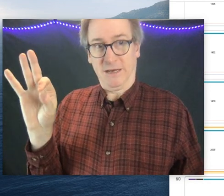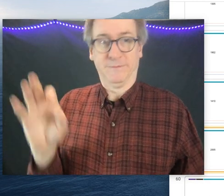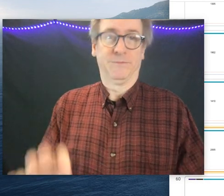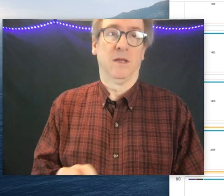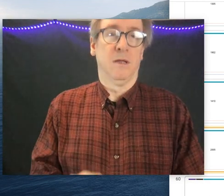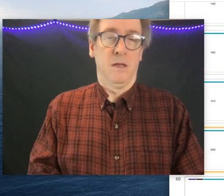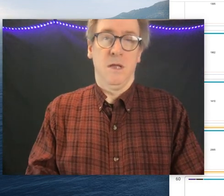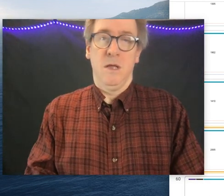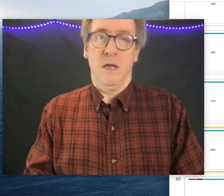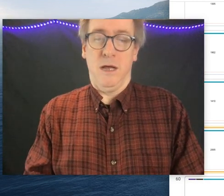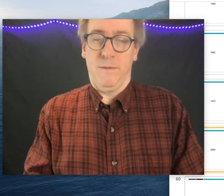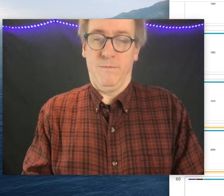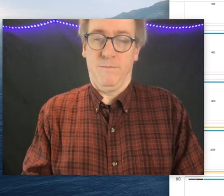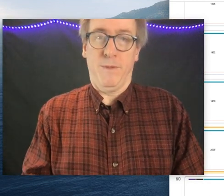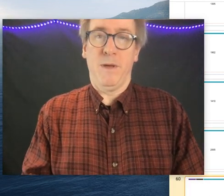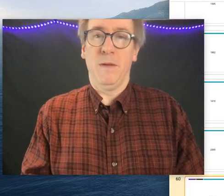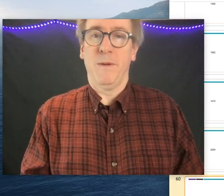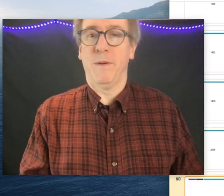2009.